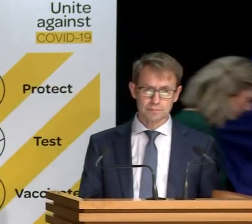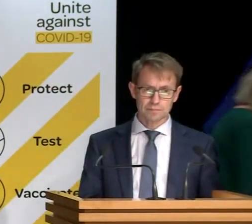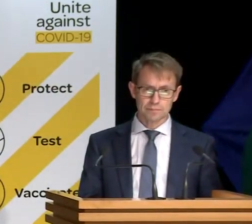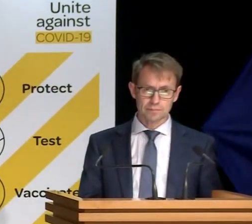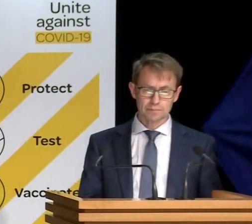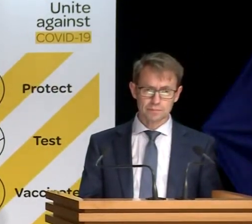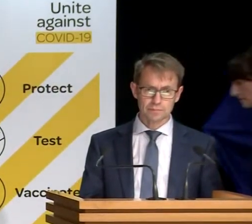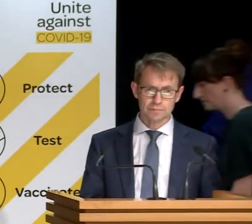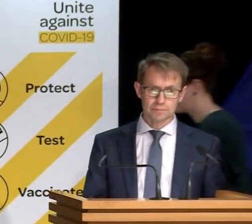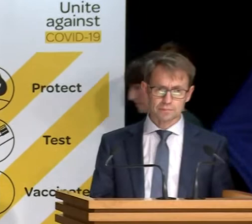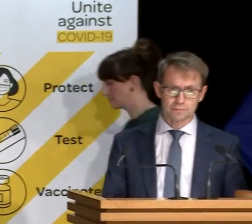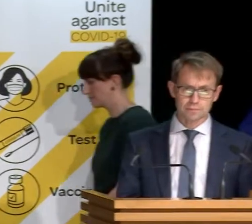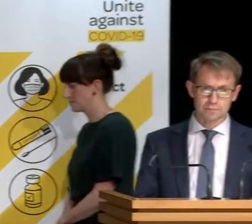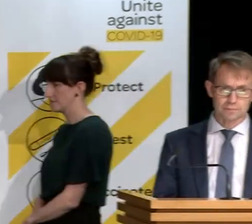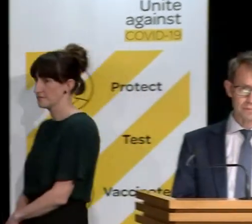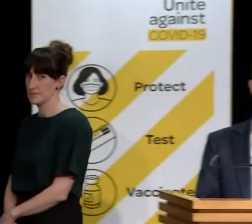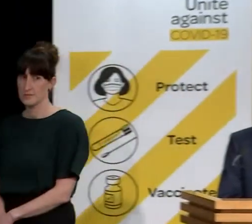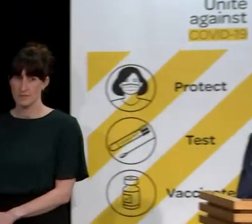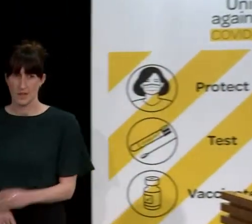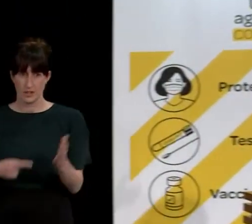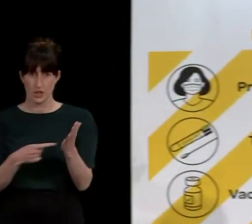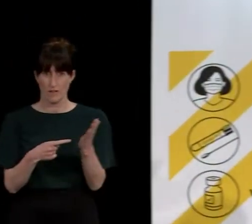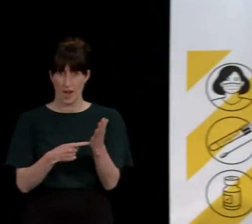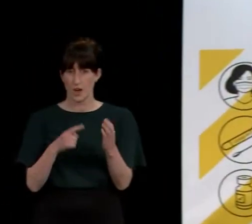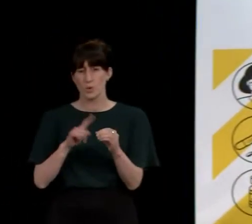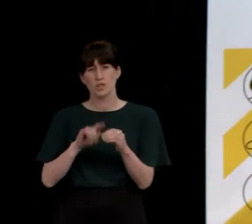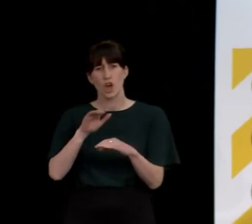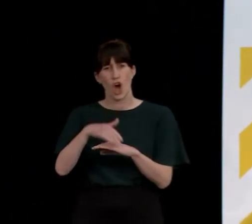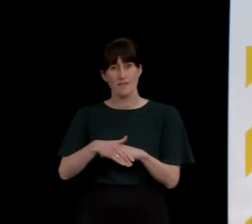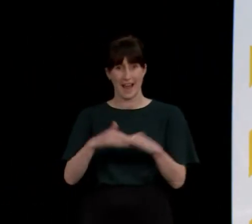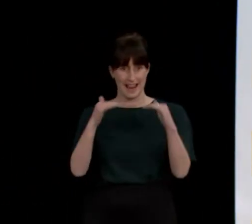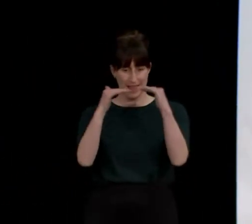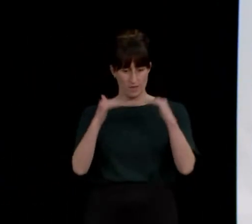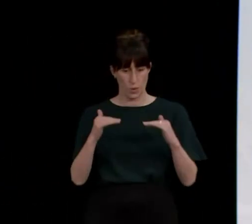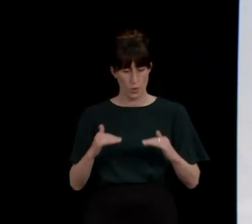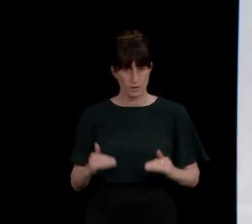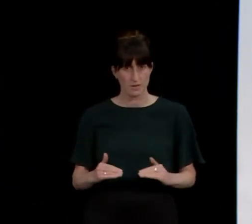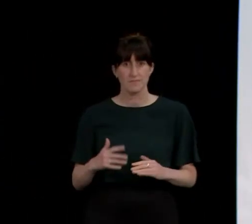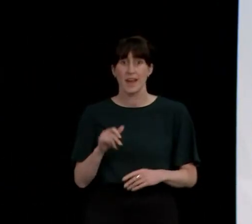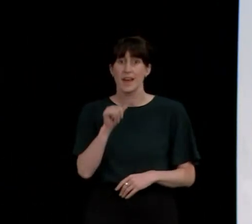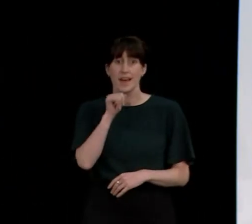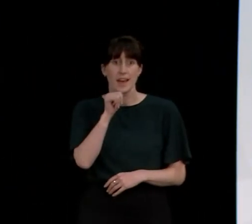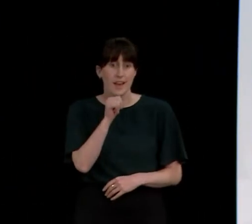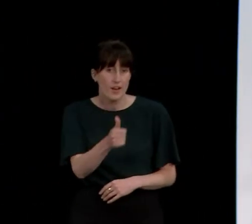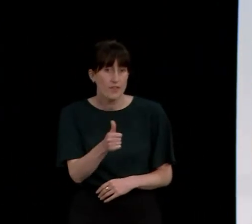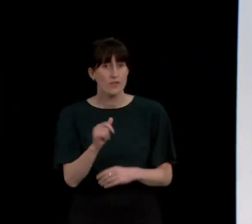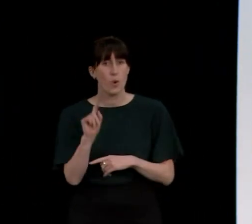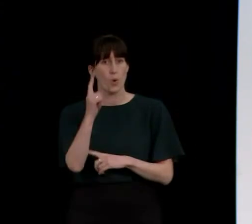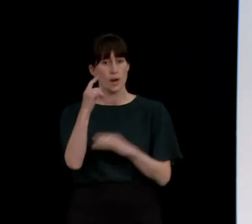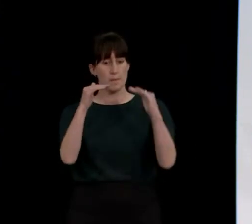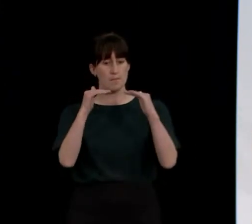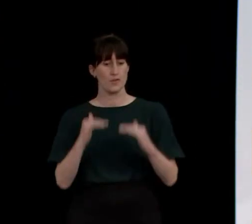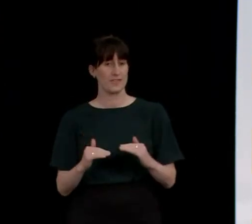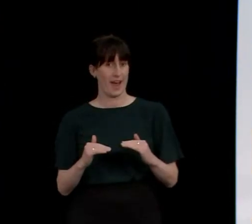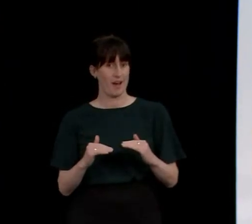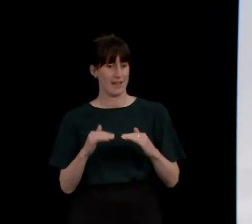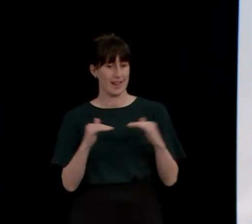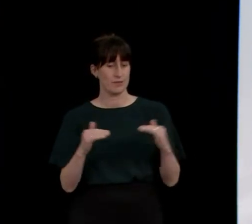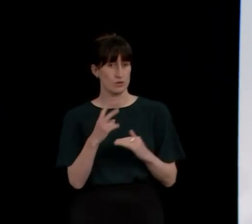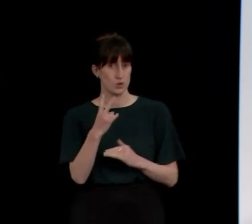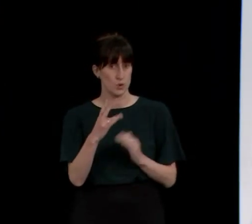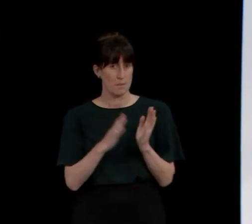on Monday, would you consider keeping the boundary in place so people can't leave the city, but they can have a bit more